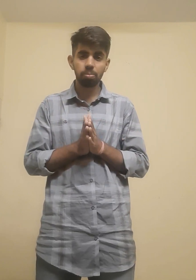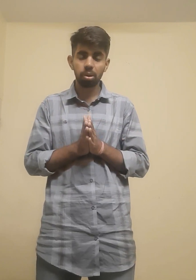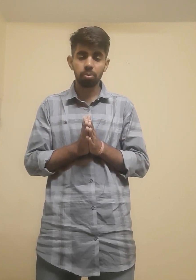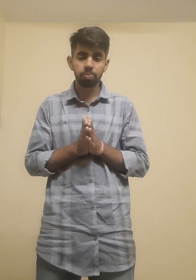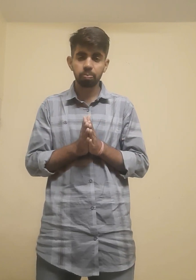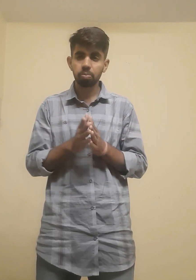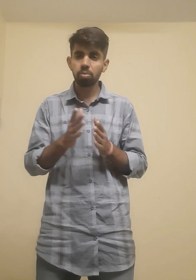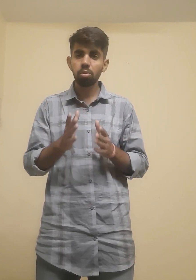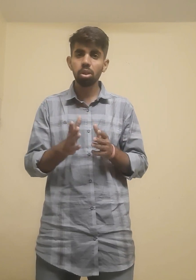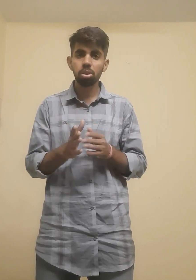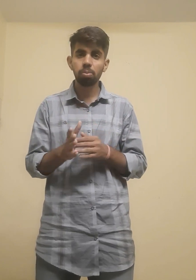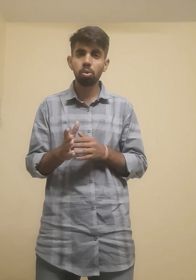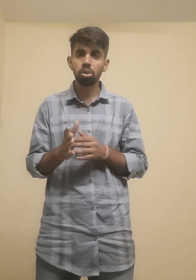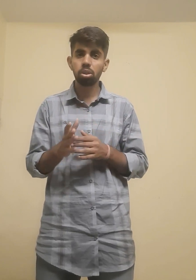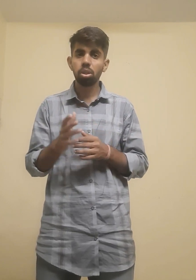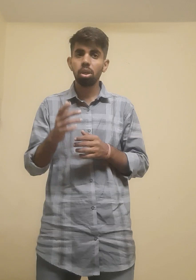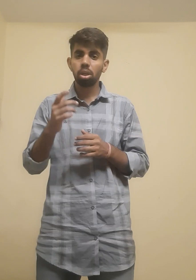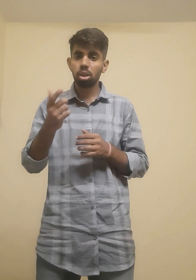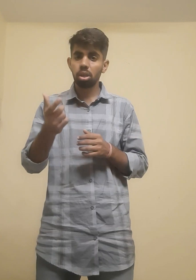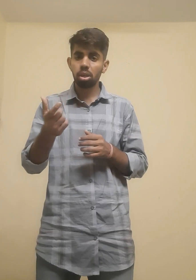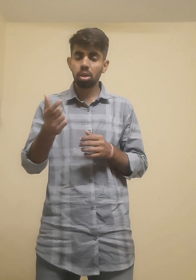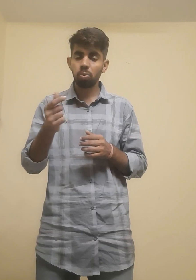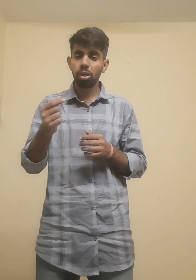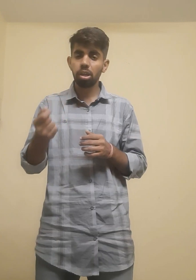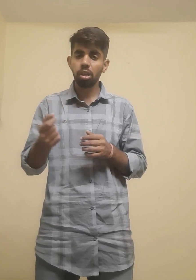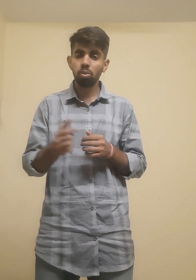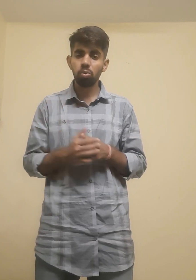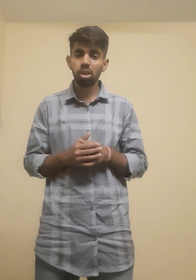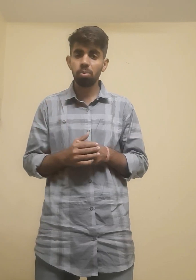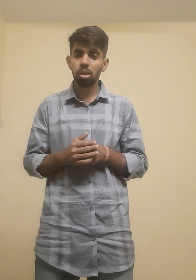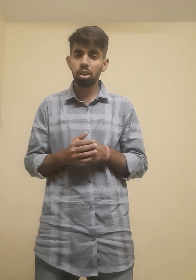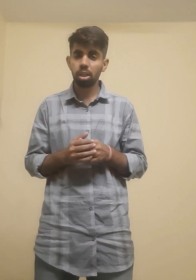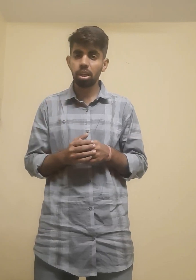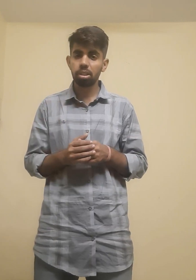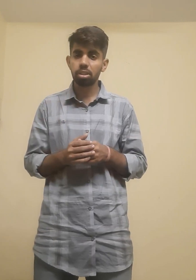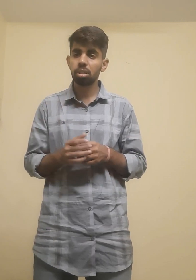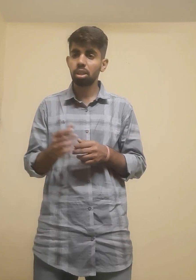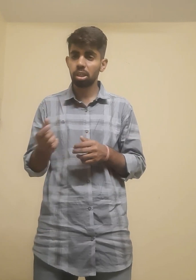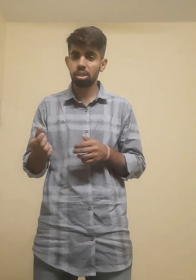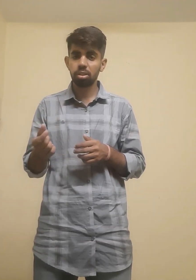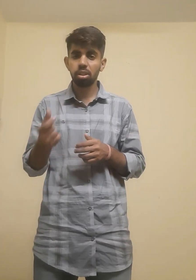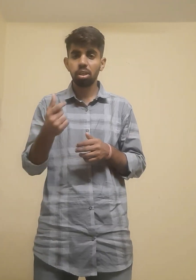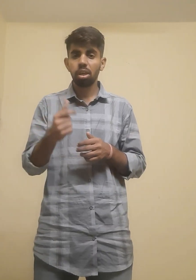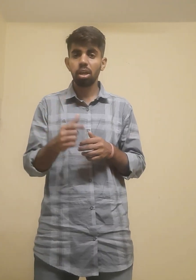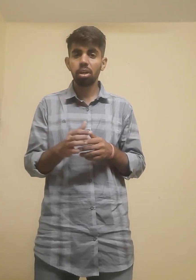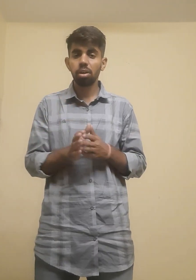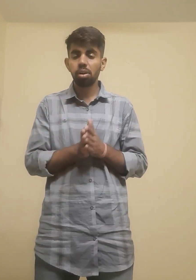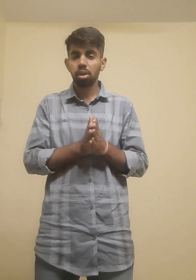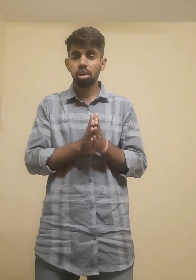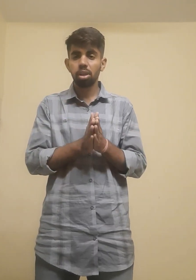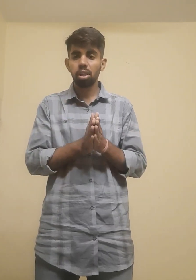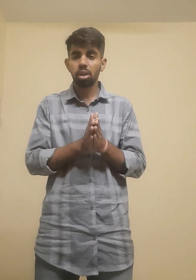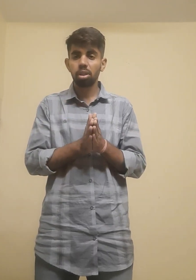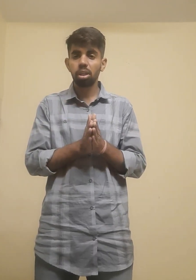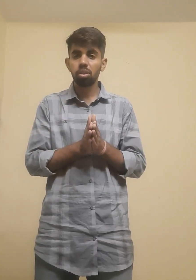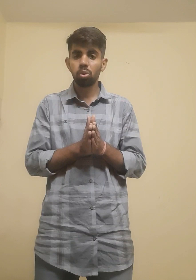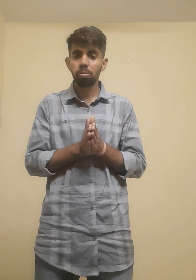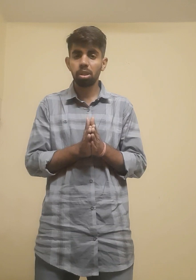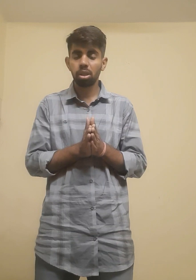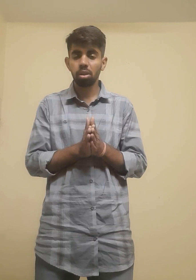example, suppose we declare one variable, that is x, and there is one method,